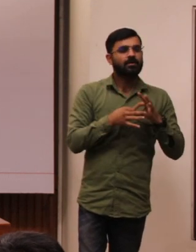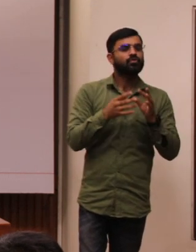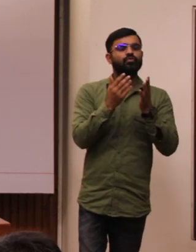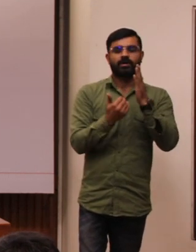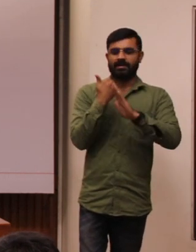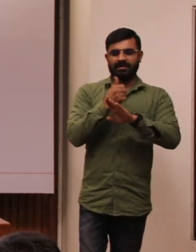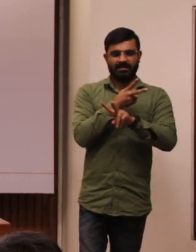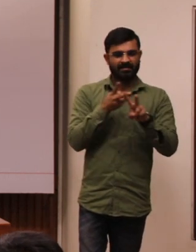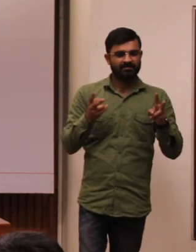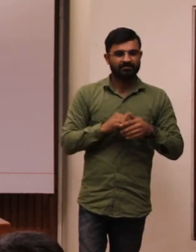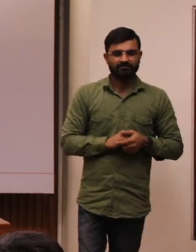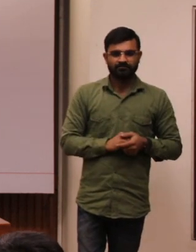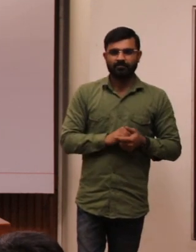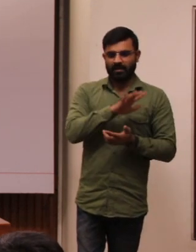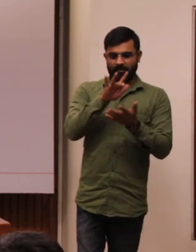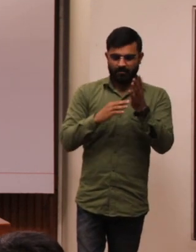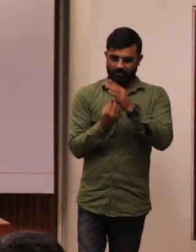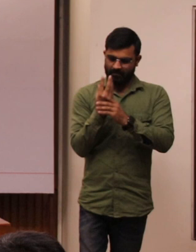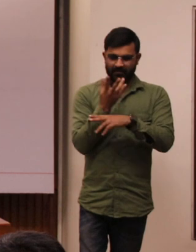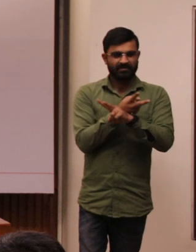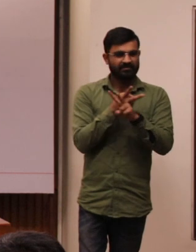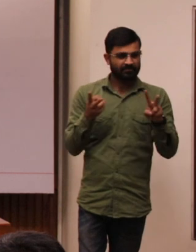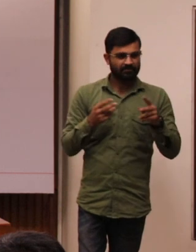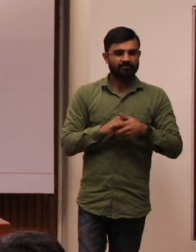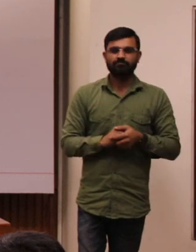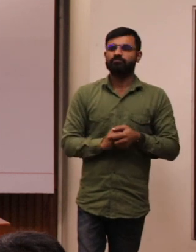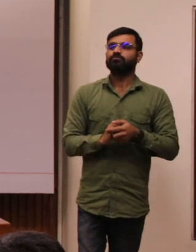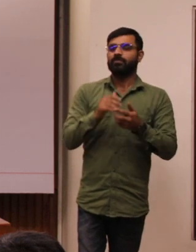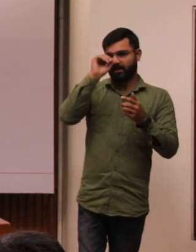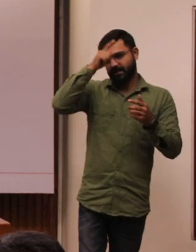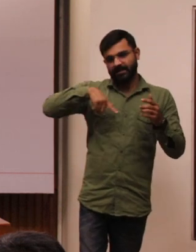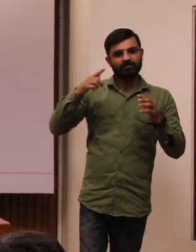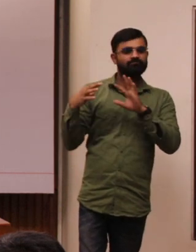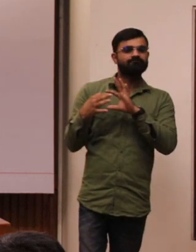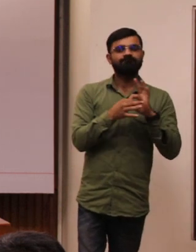Sustainable Plantation in shoreline of India.